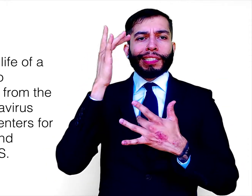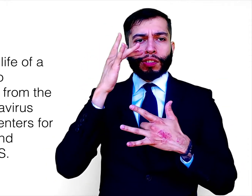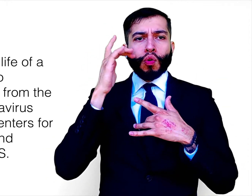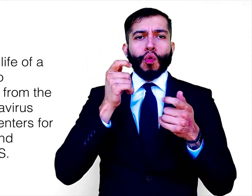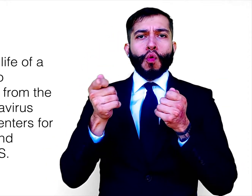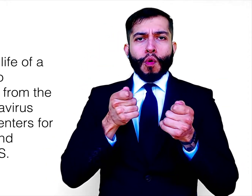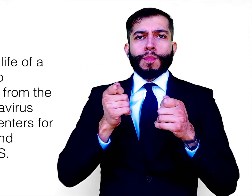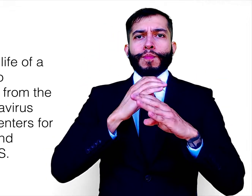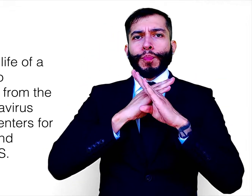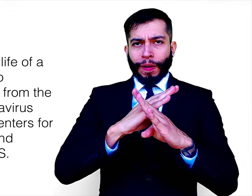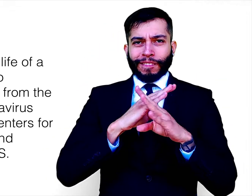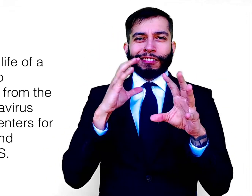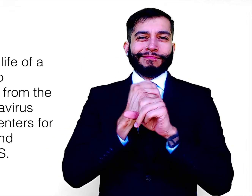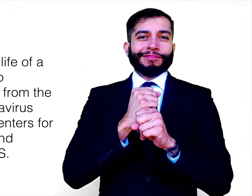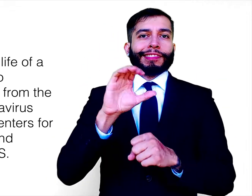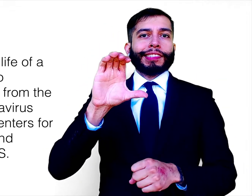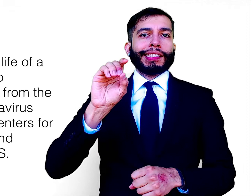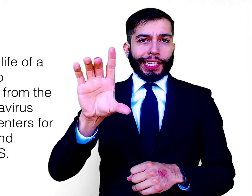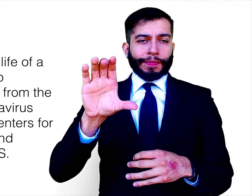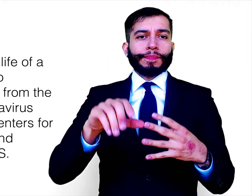Medicaid Services,